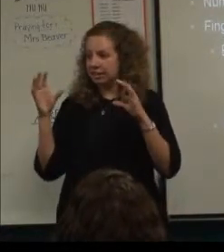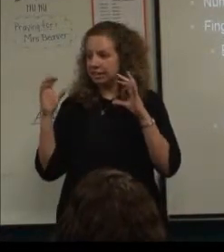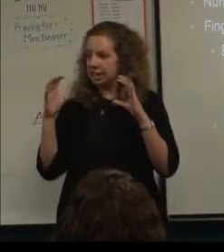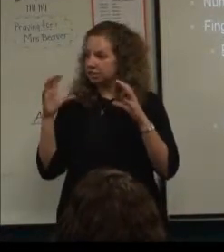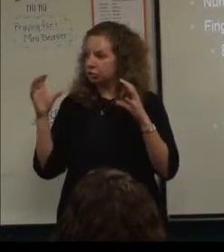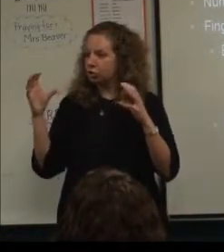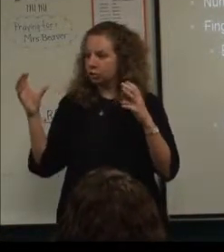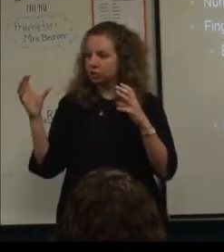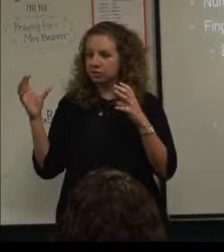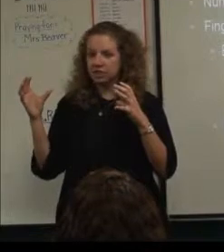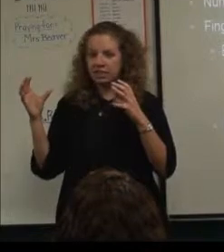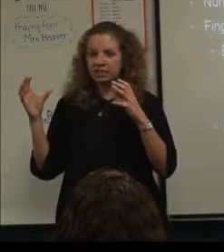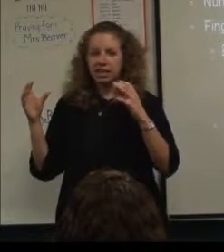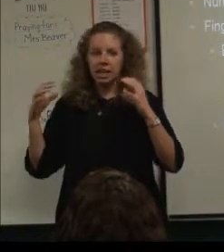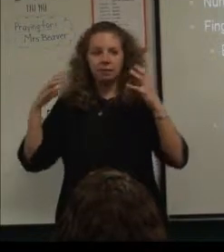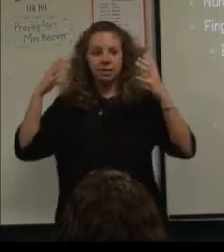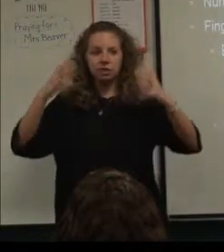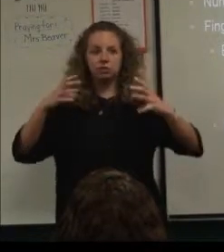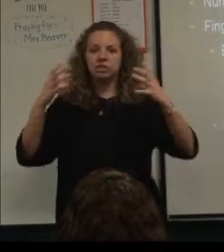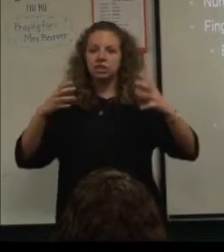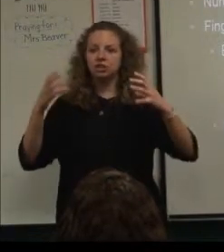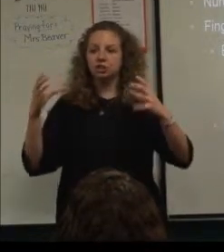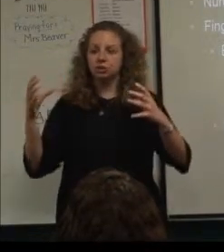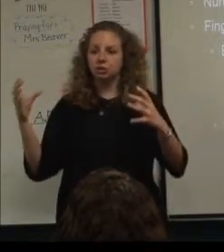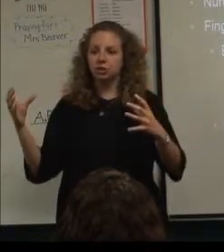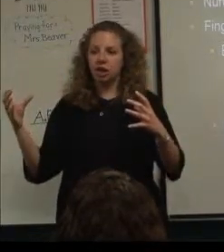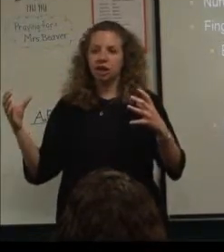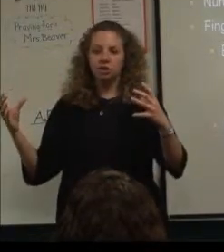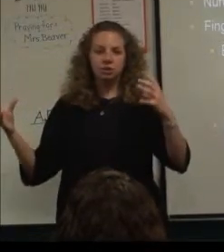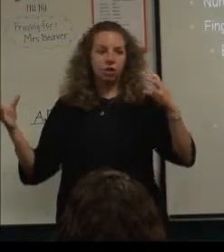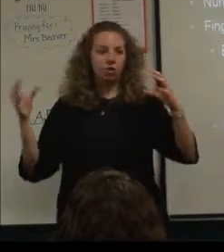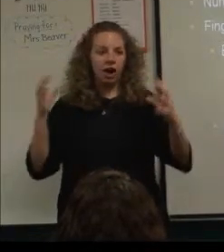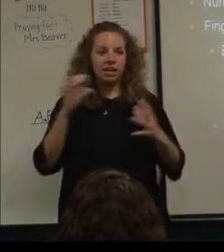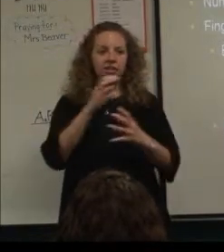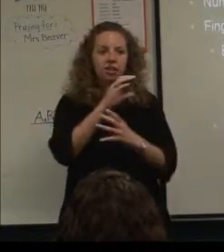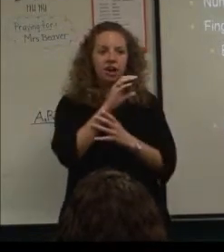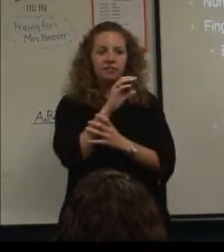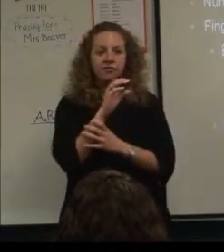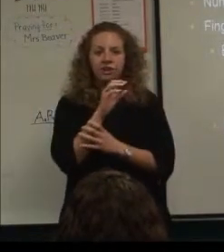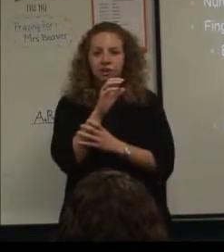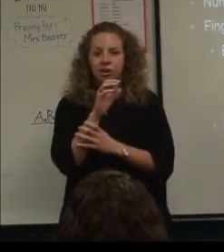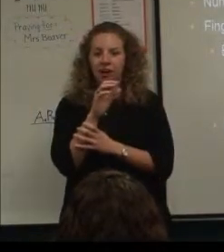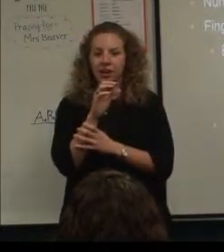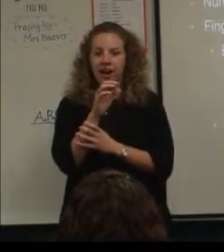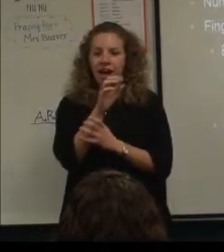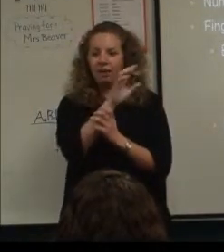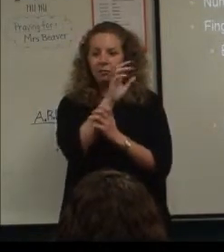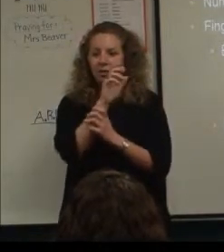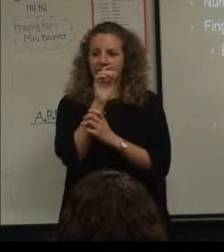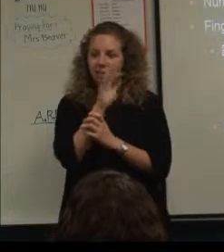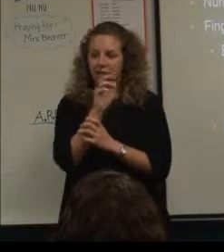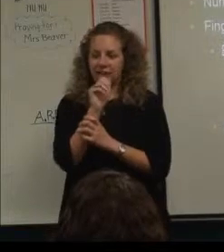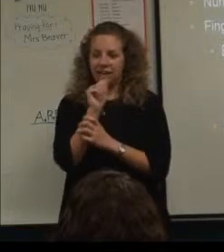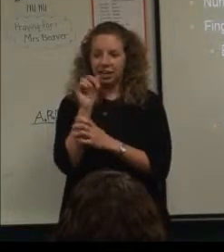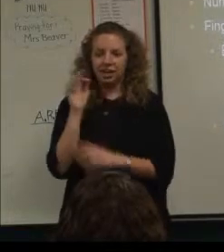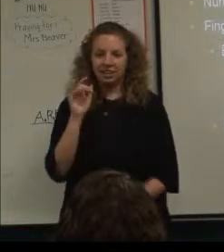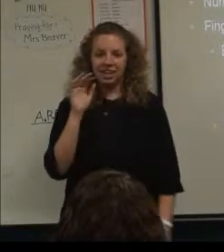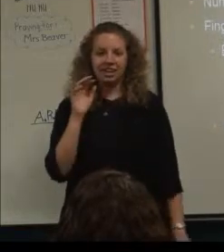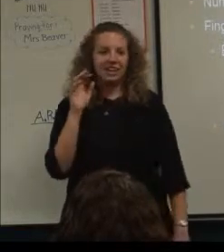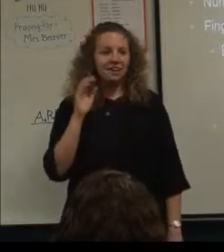like the technical words for things, and my student needs to know what those are. So I start off, you know, and I will like start here, and like if